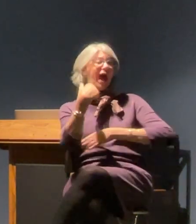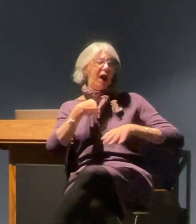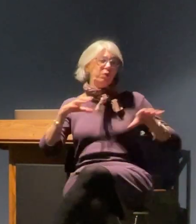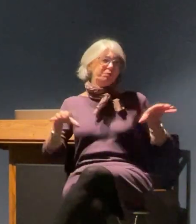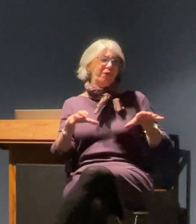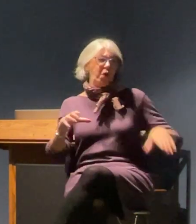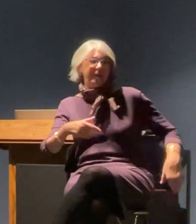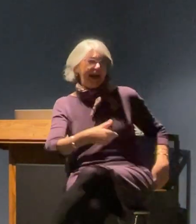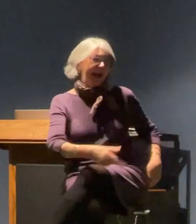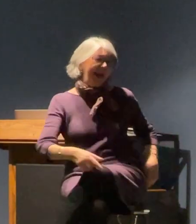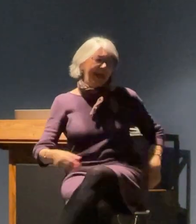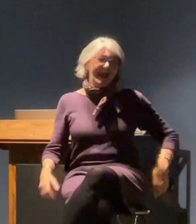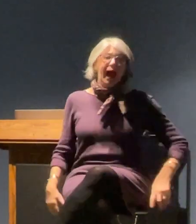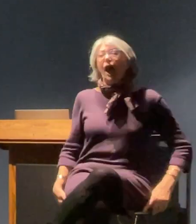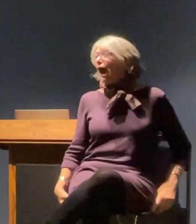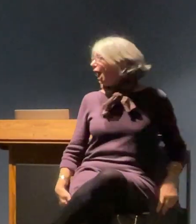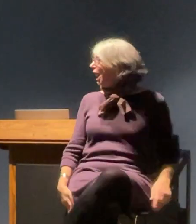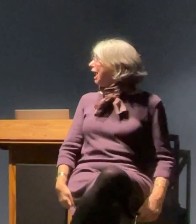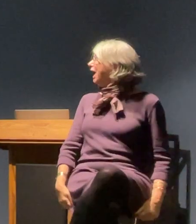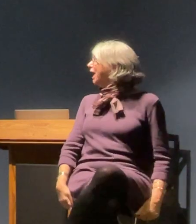performing it.